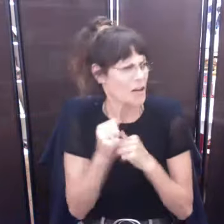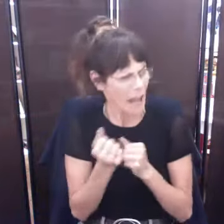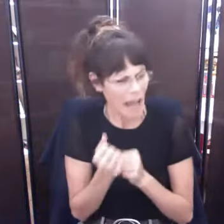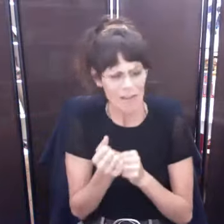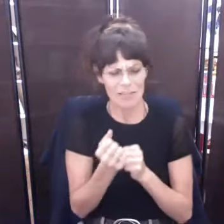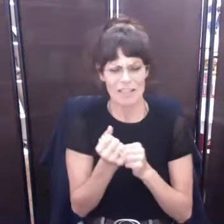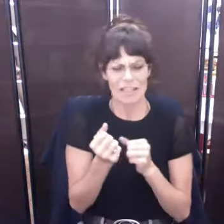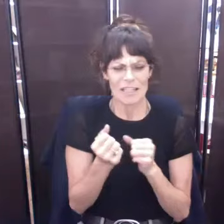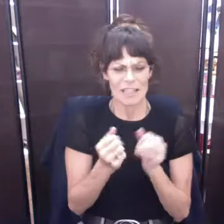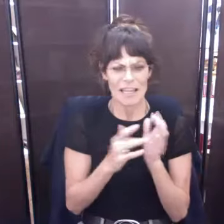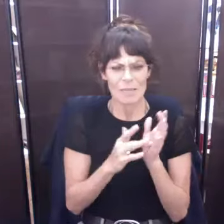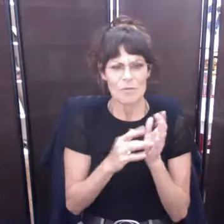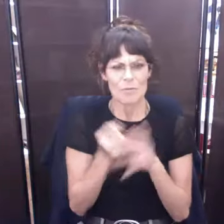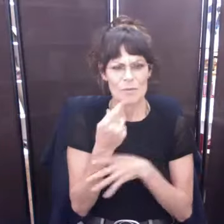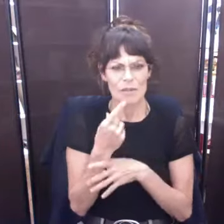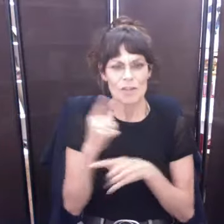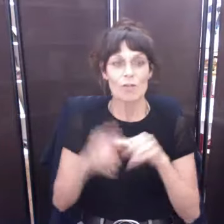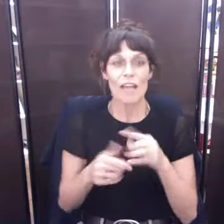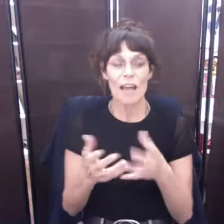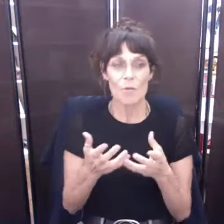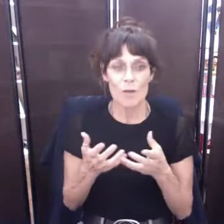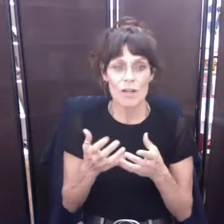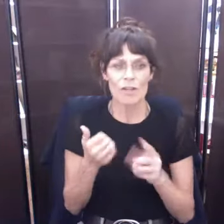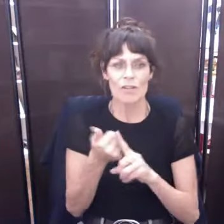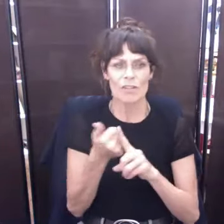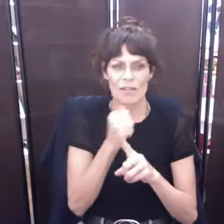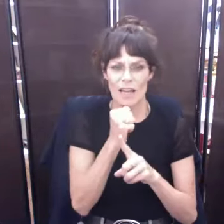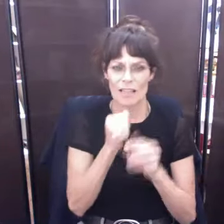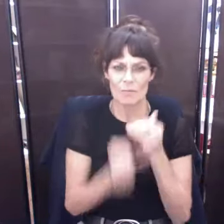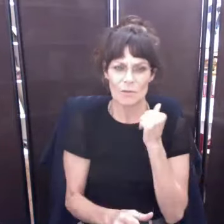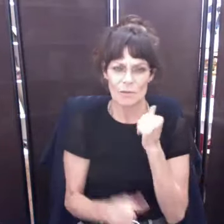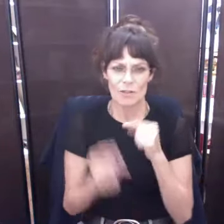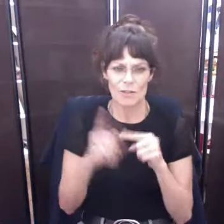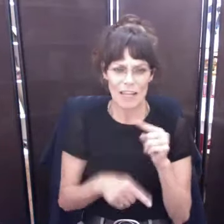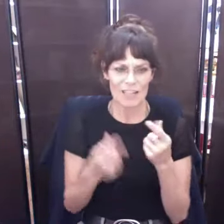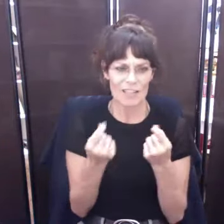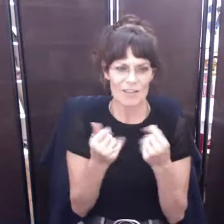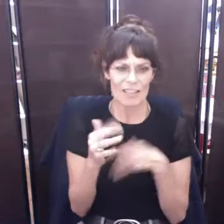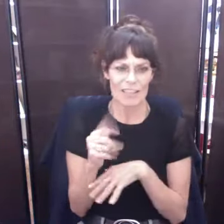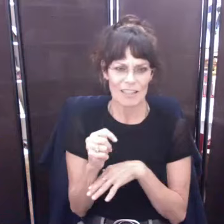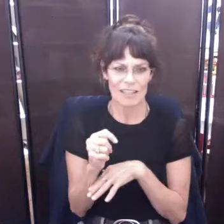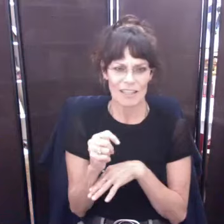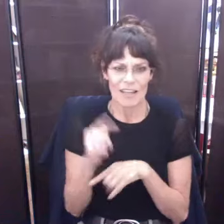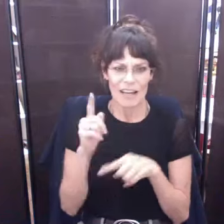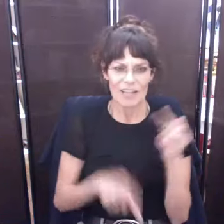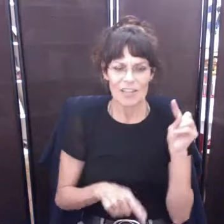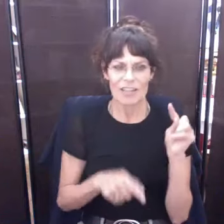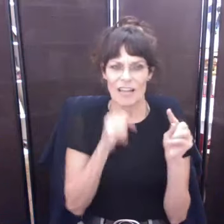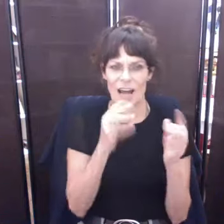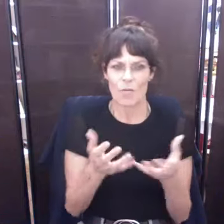You cannot will yourself not to poop. You just can't do it. I could not will myself not to go to the bathroom